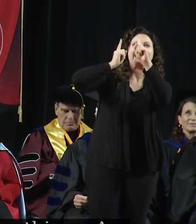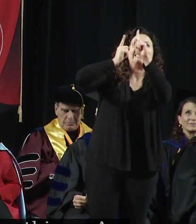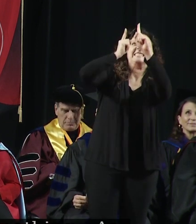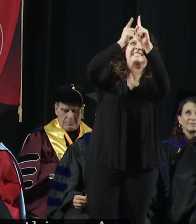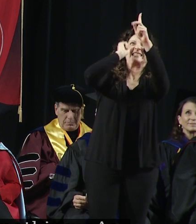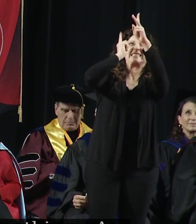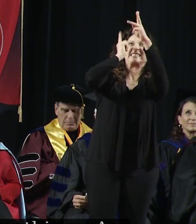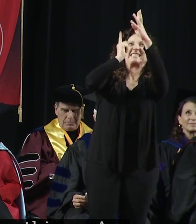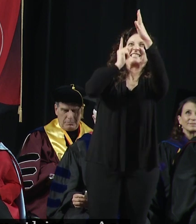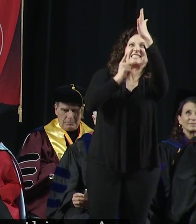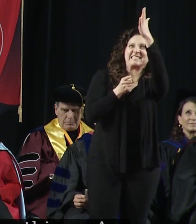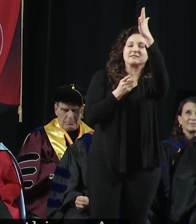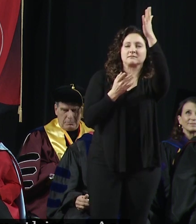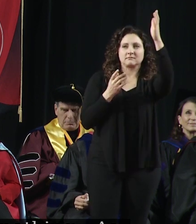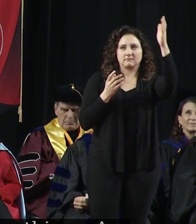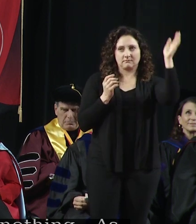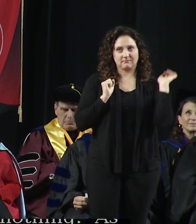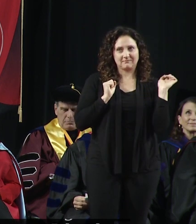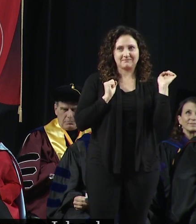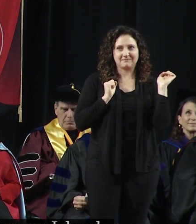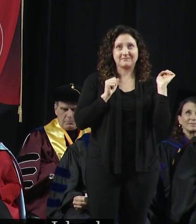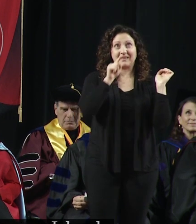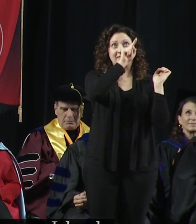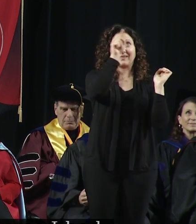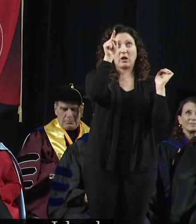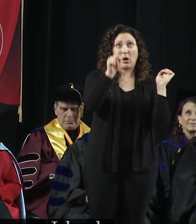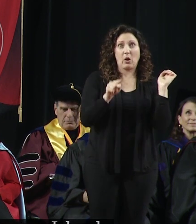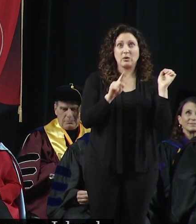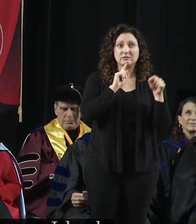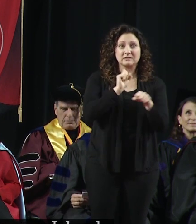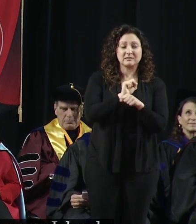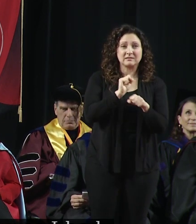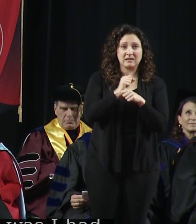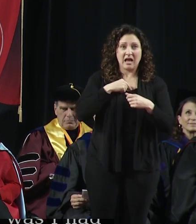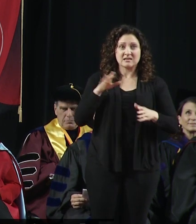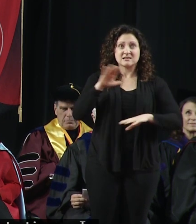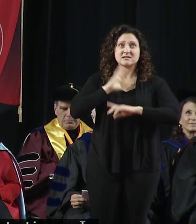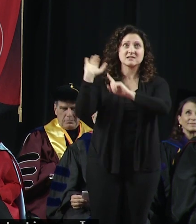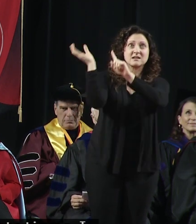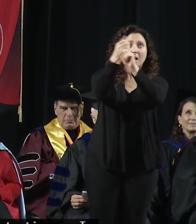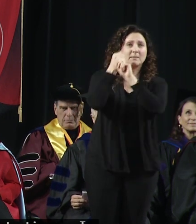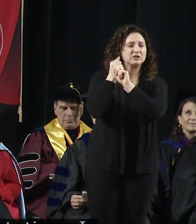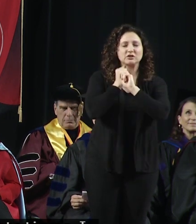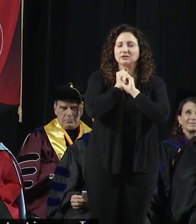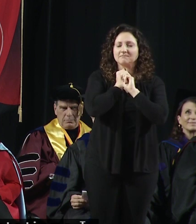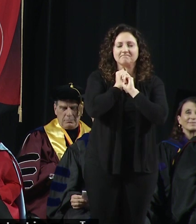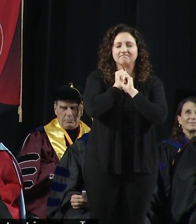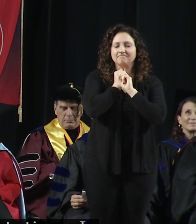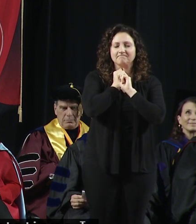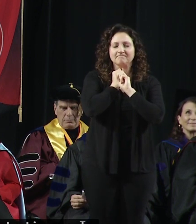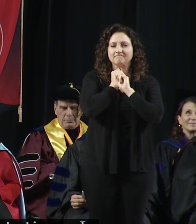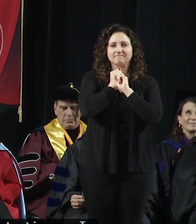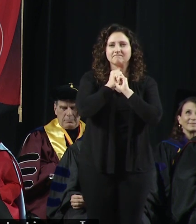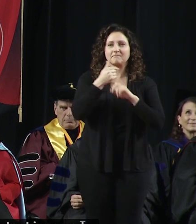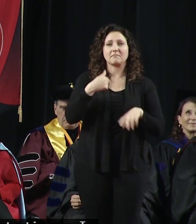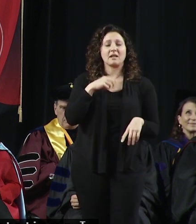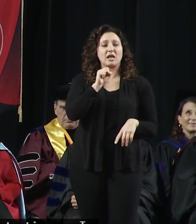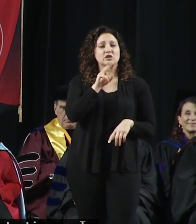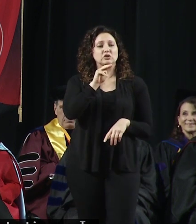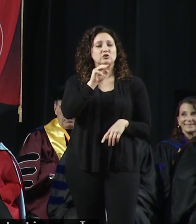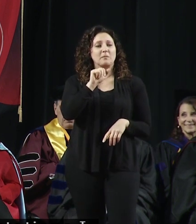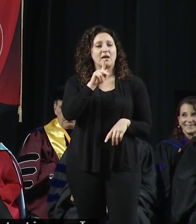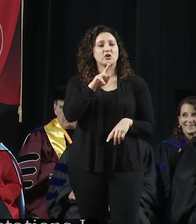expectations, but I can assure you that very few of them were actually met. So no. I am not summa cum